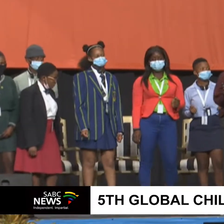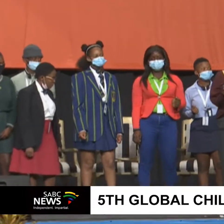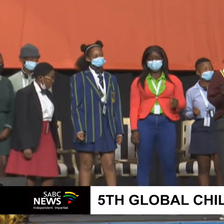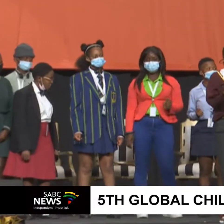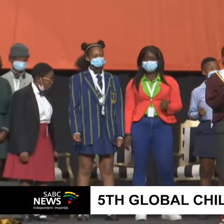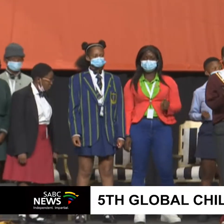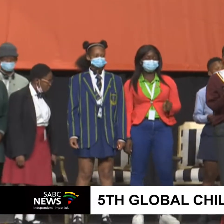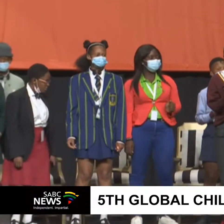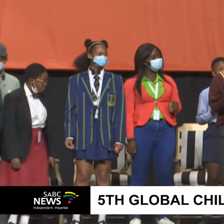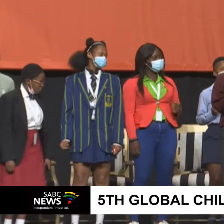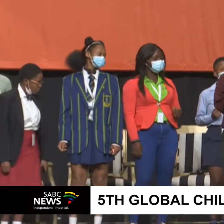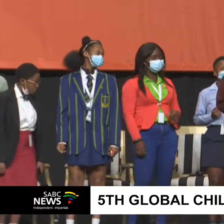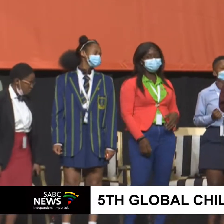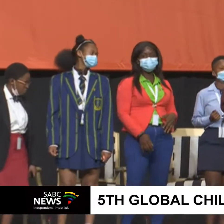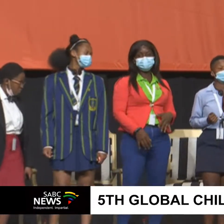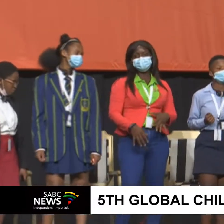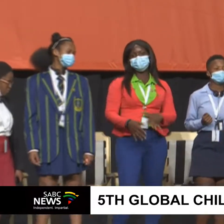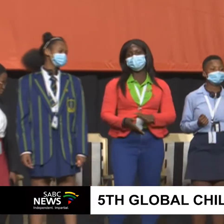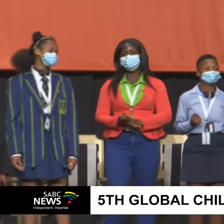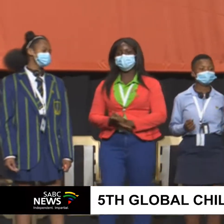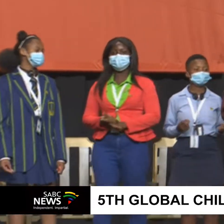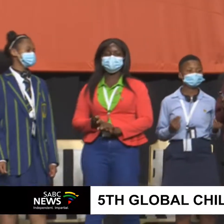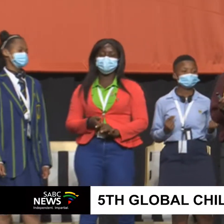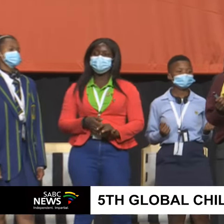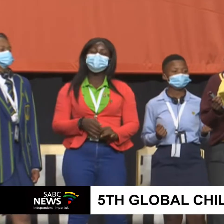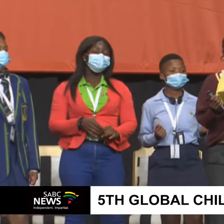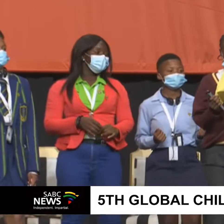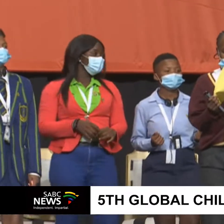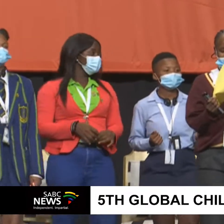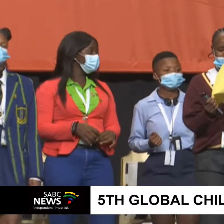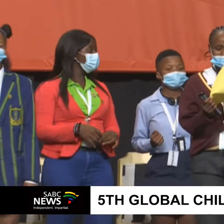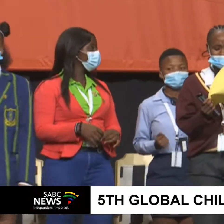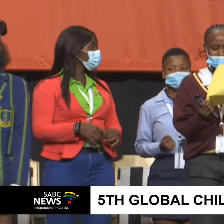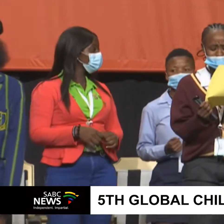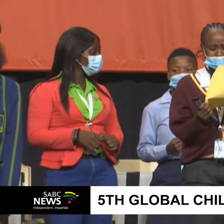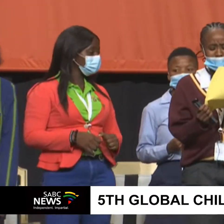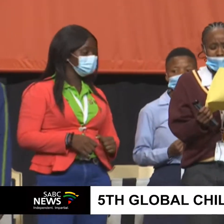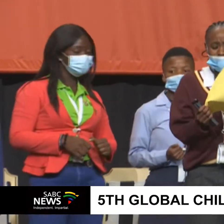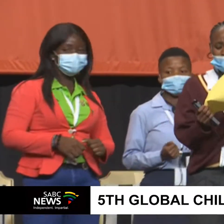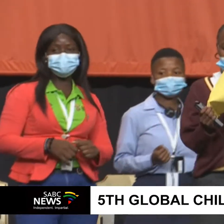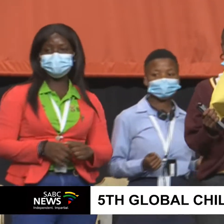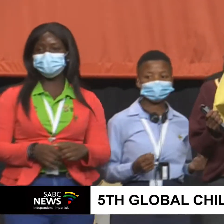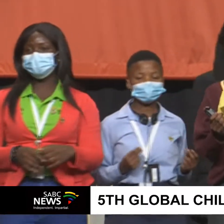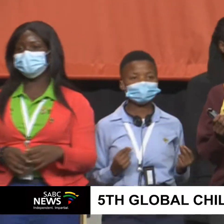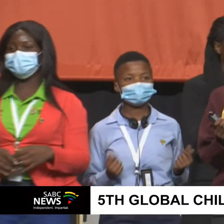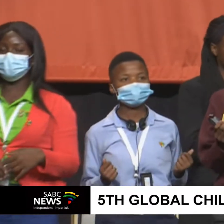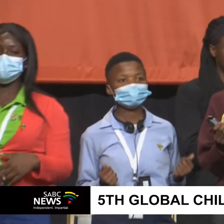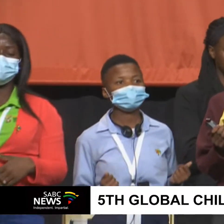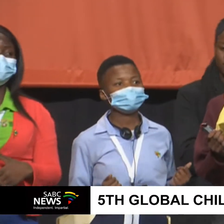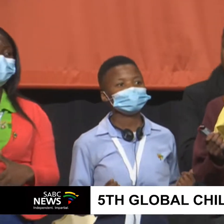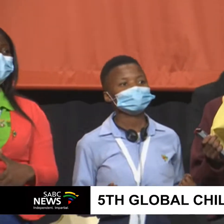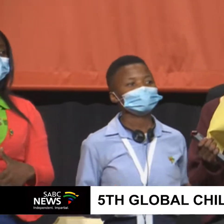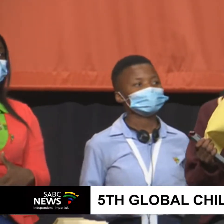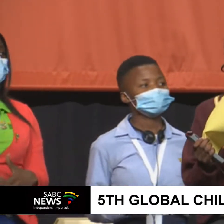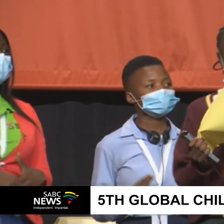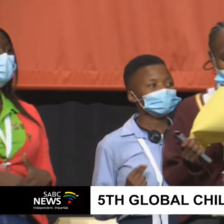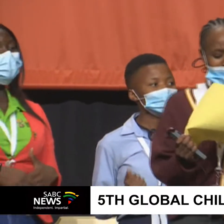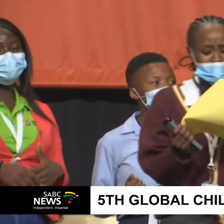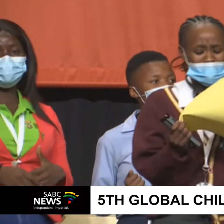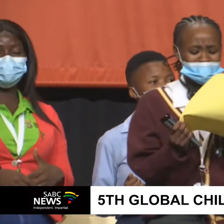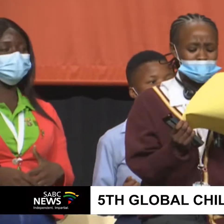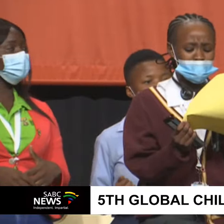Remember, appreciation proves our power. I raise a word, I say, "Kgopolang dinako tsa ho